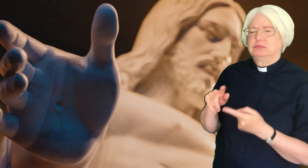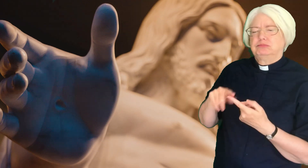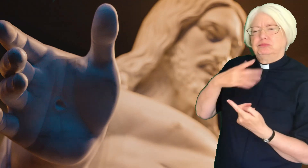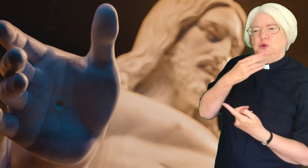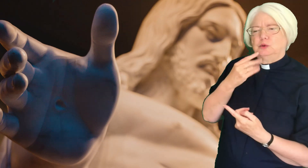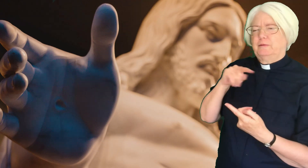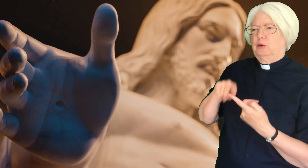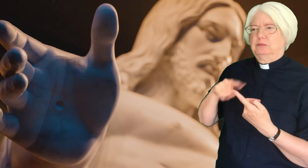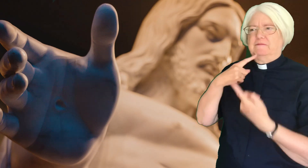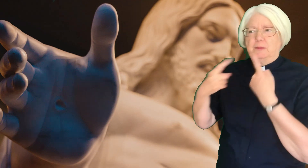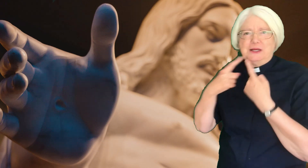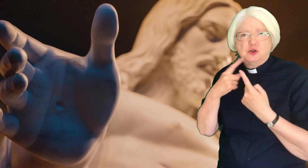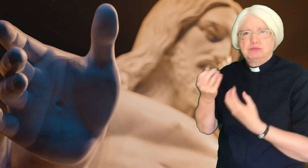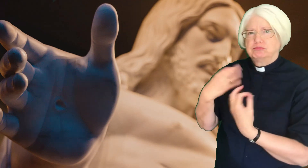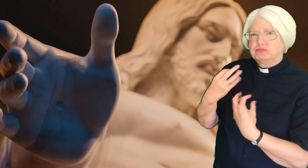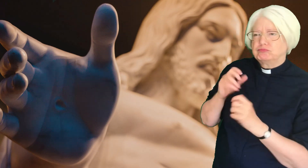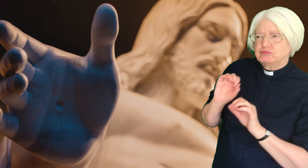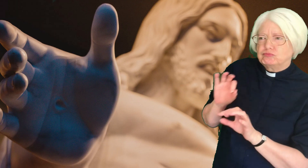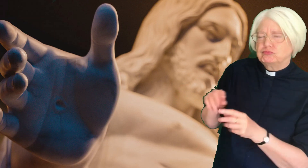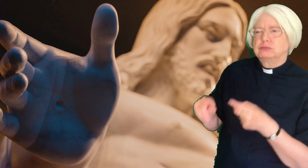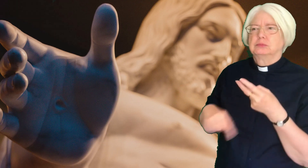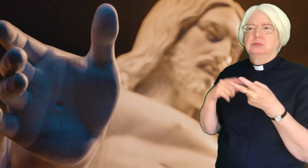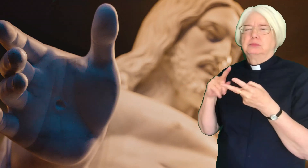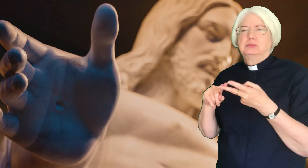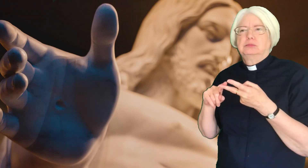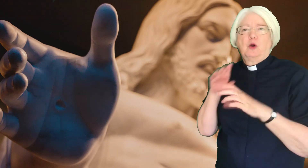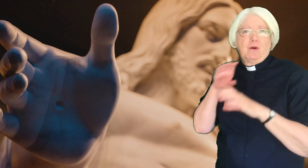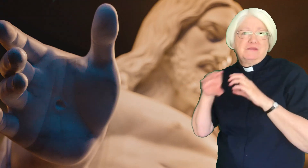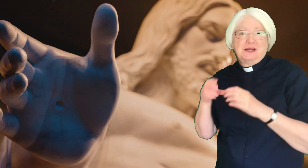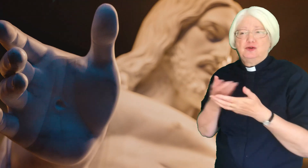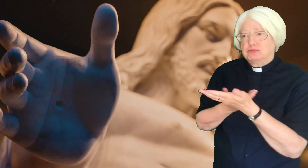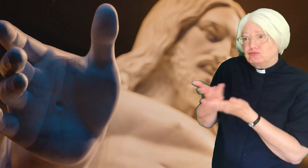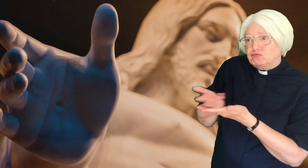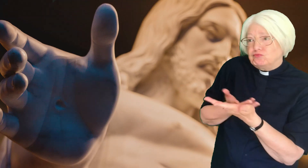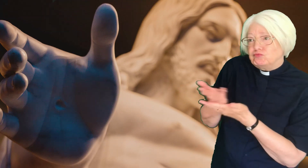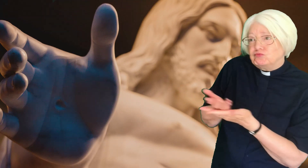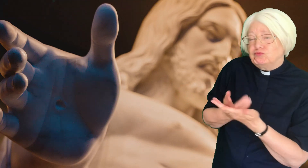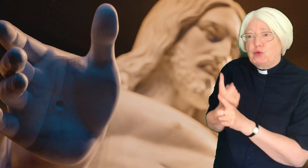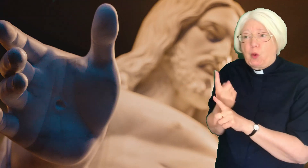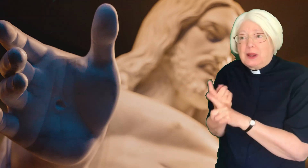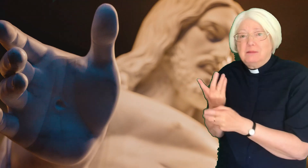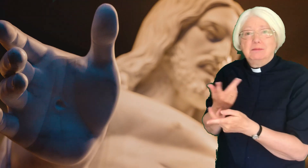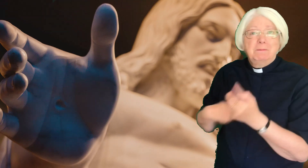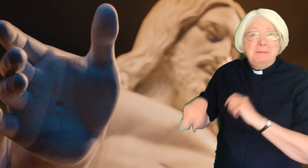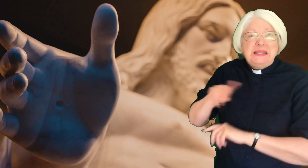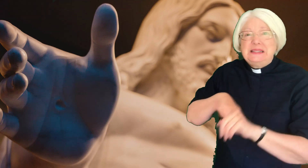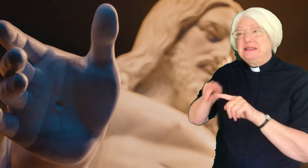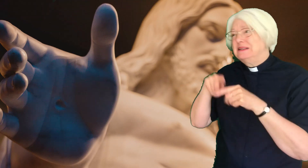because they use sign language. Sign language is used for information, giving and receiving,